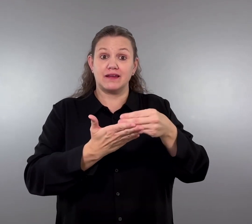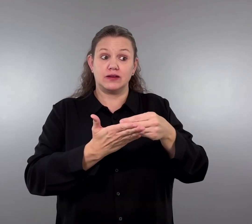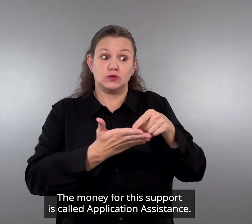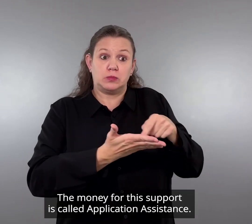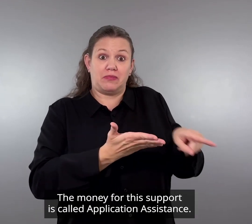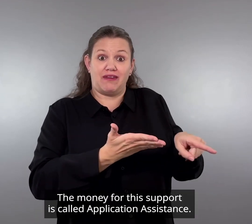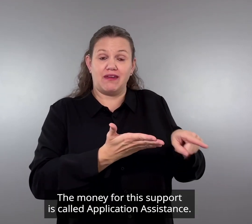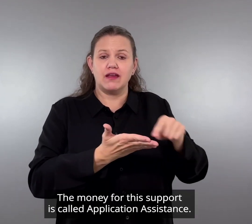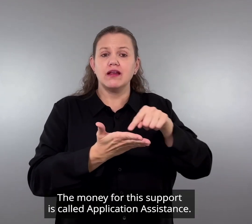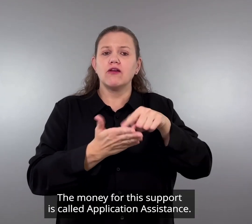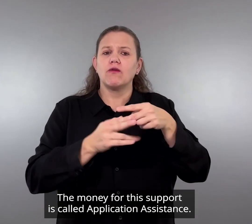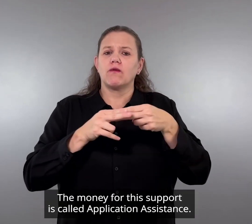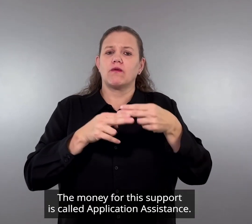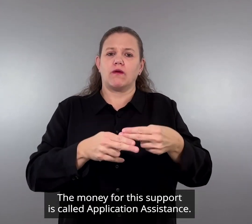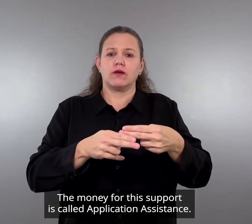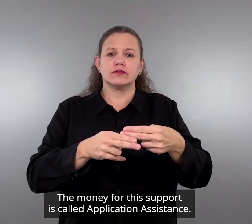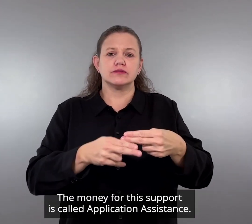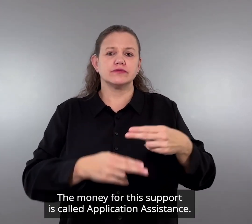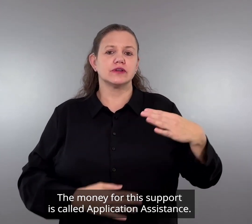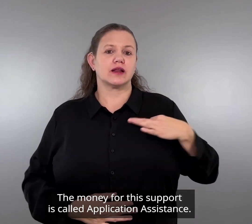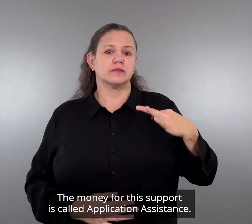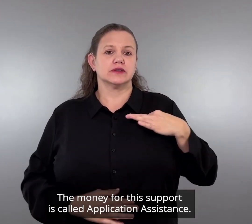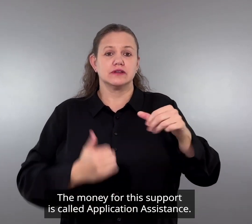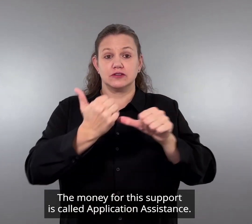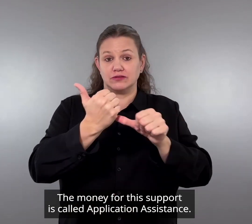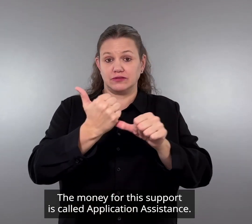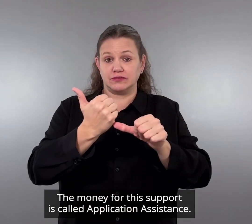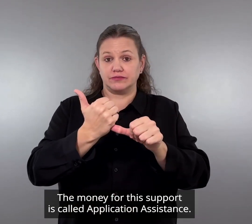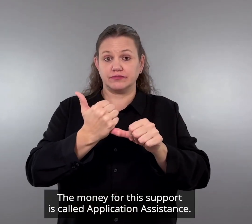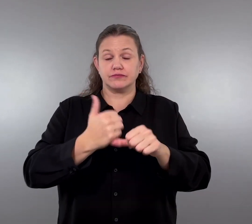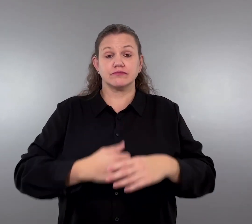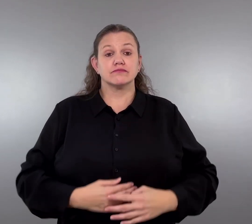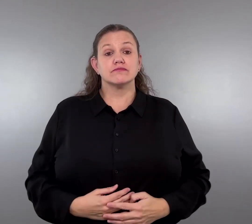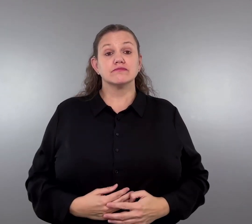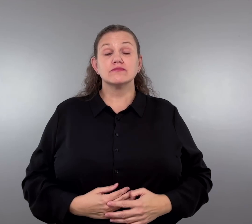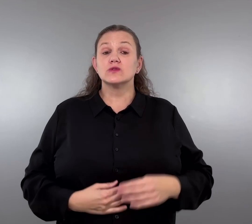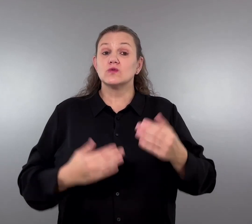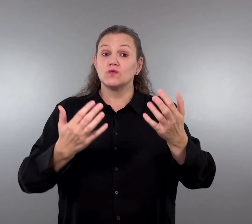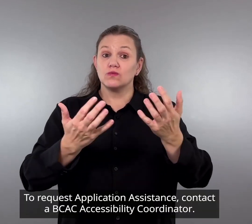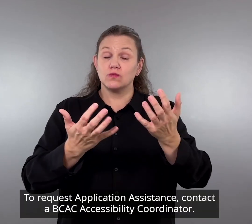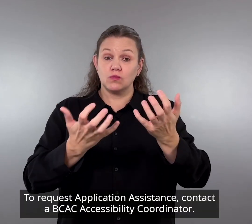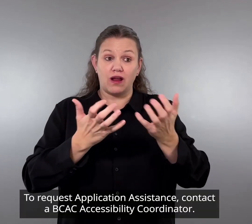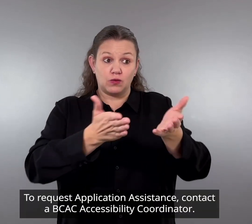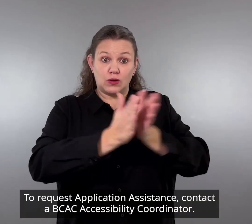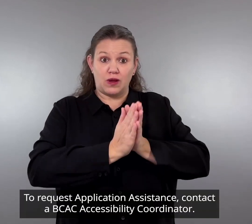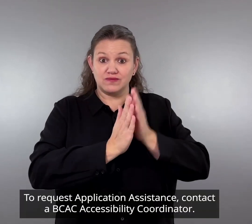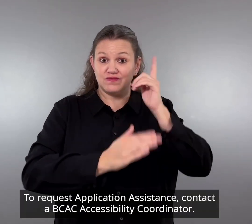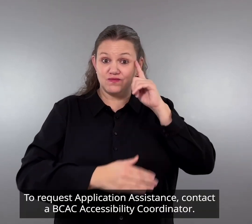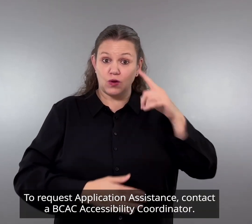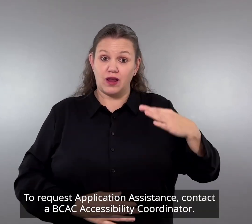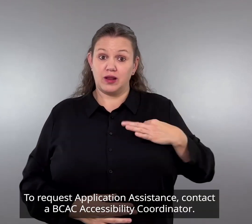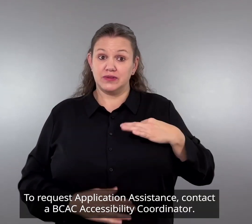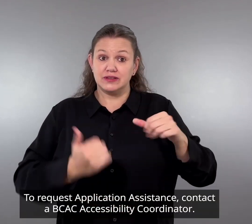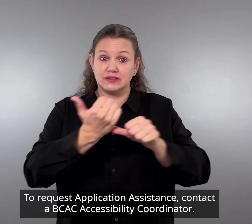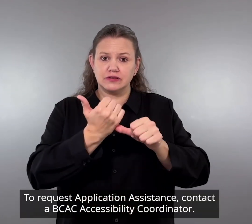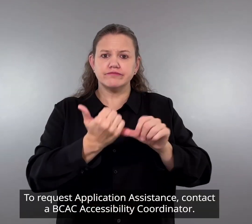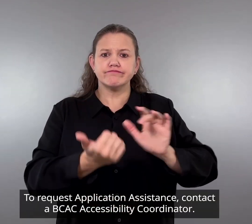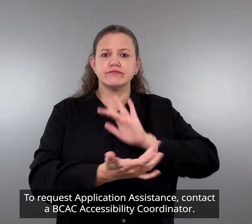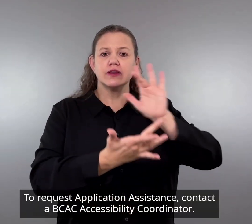The money for this support is called application assistance. To request application assistance, contact